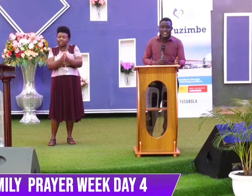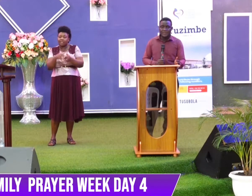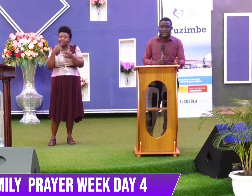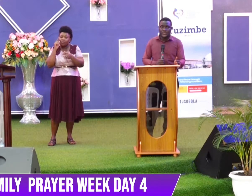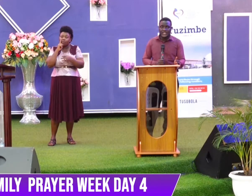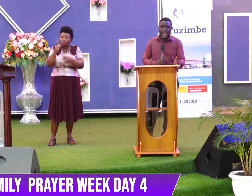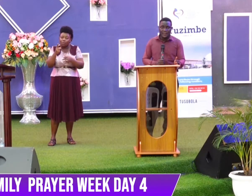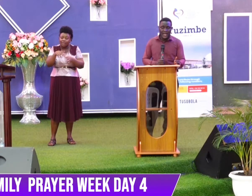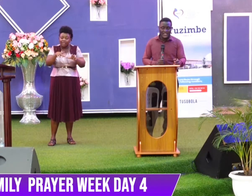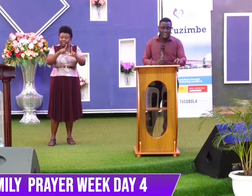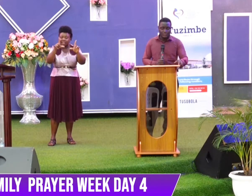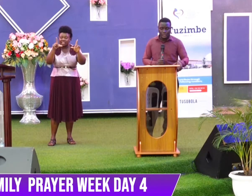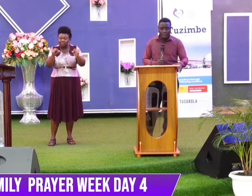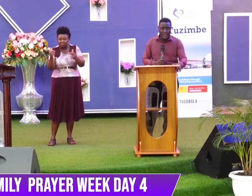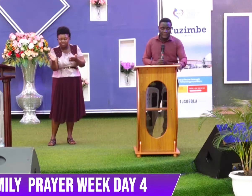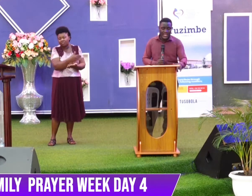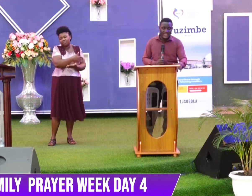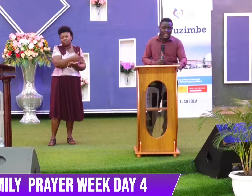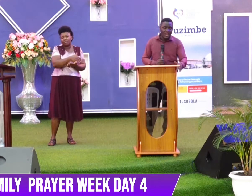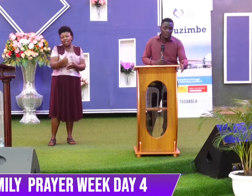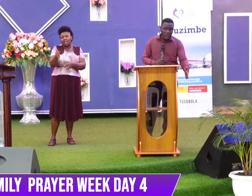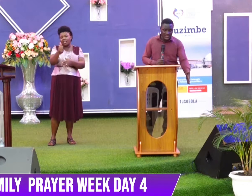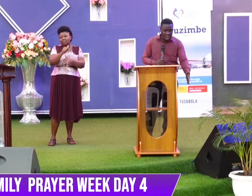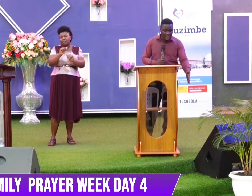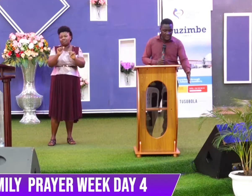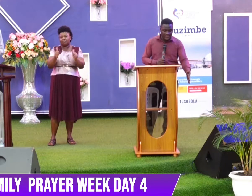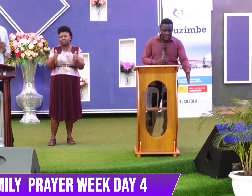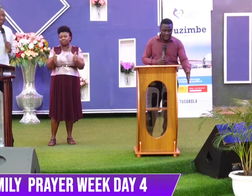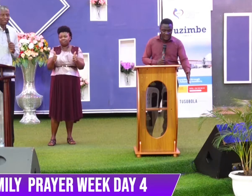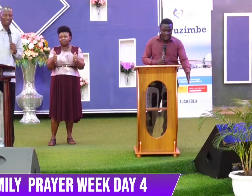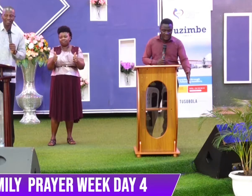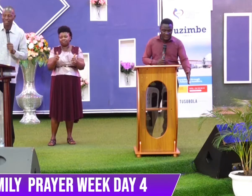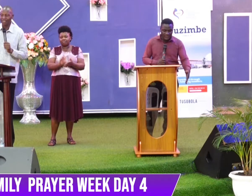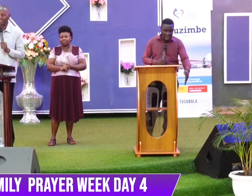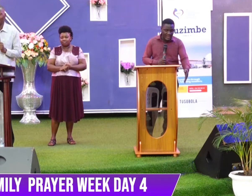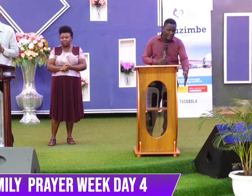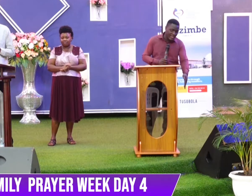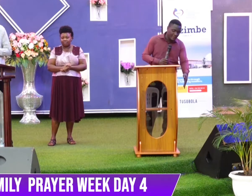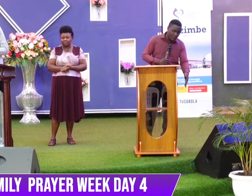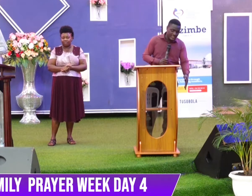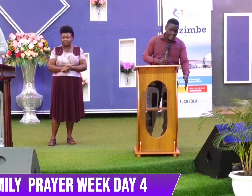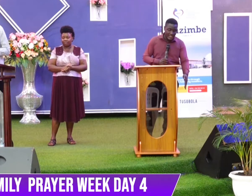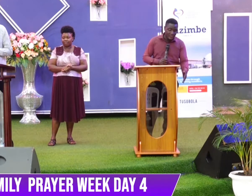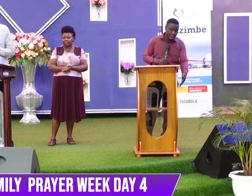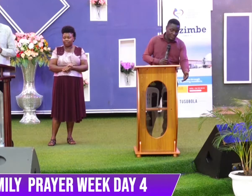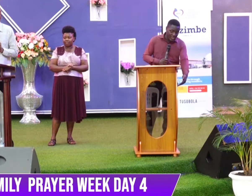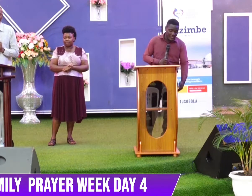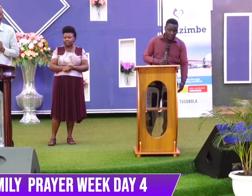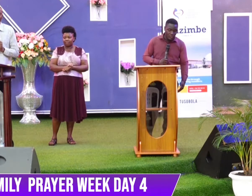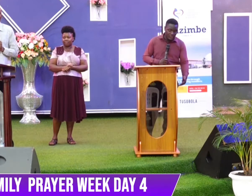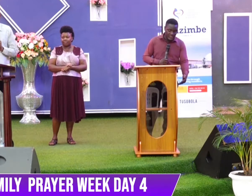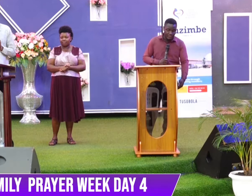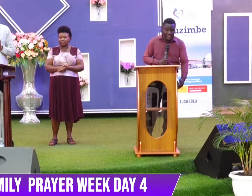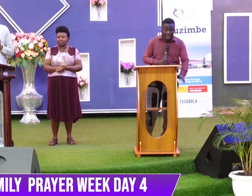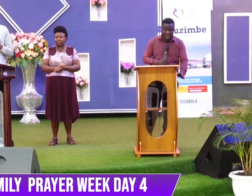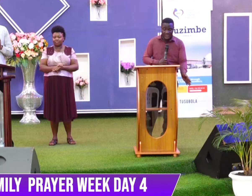another expert will come and just put on a plumb line. Once this plumb line falls aside, he will say, break the wall